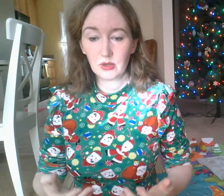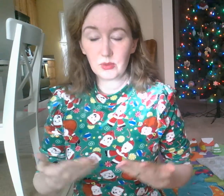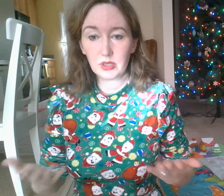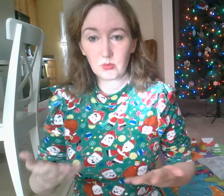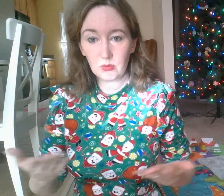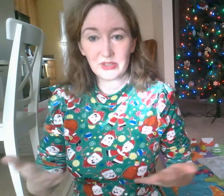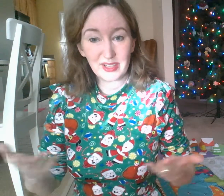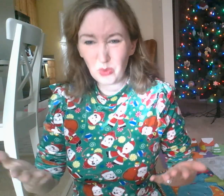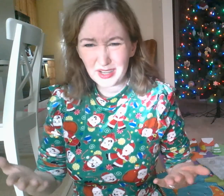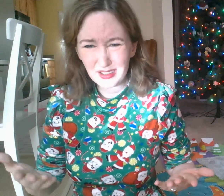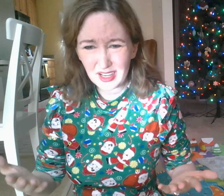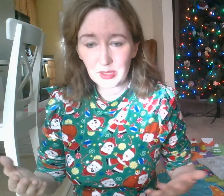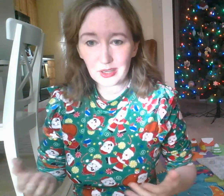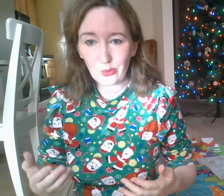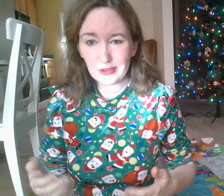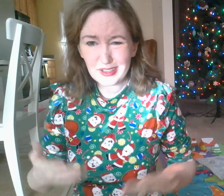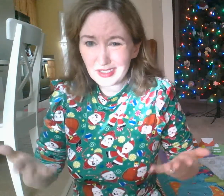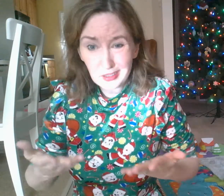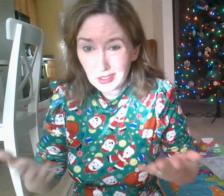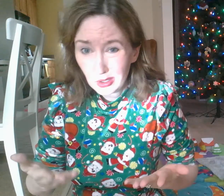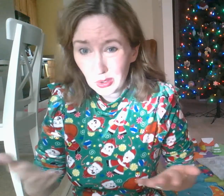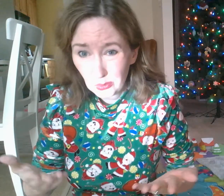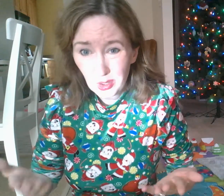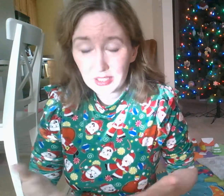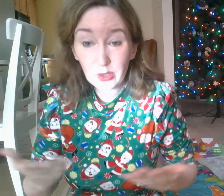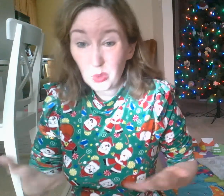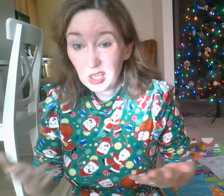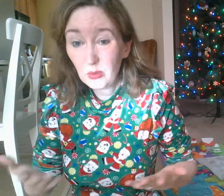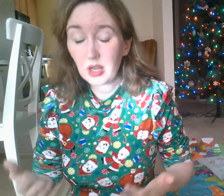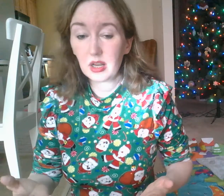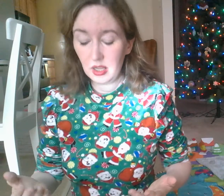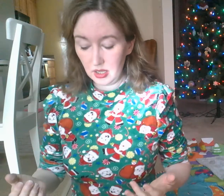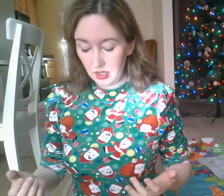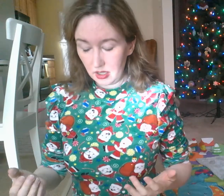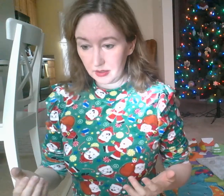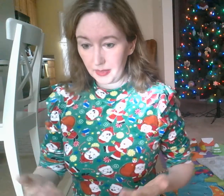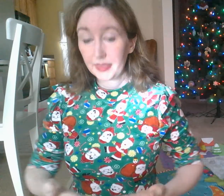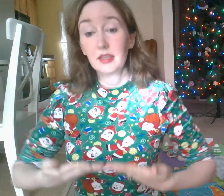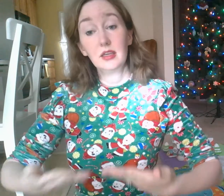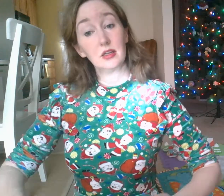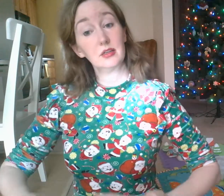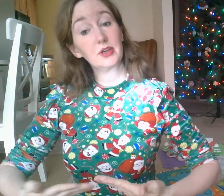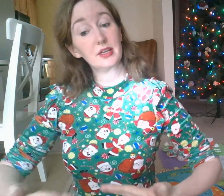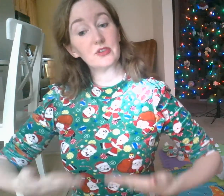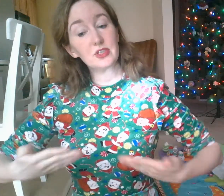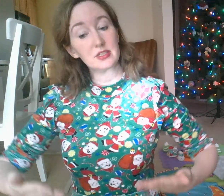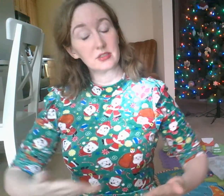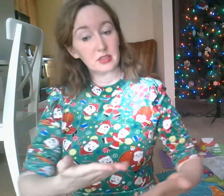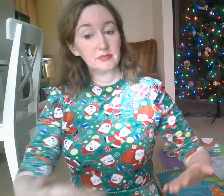when you say what, you're kind of making a what face, like, what? Like, what do you want? Here, you kind of just gesture